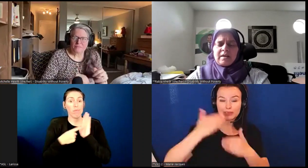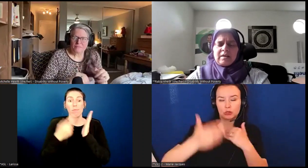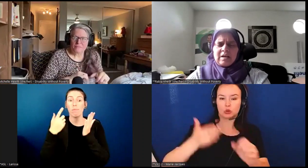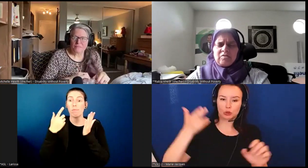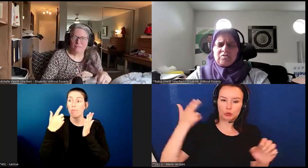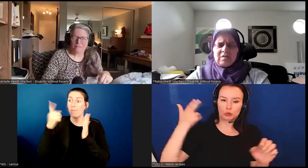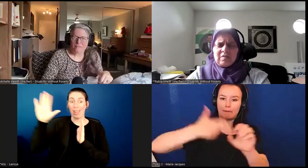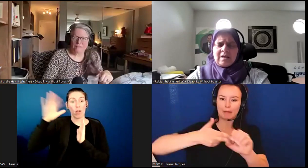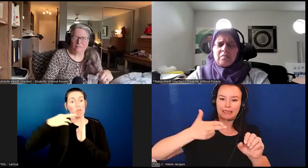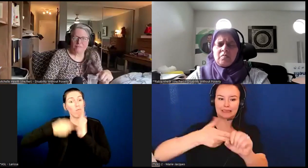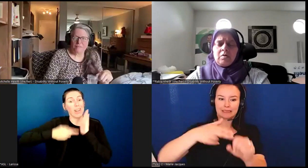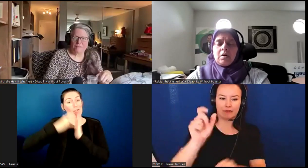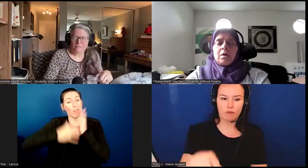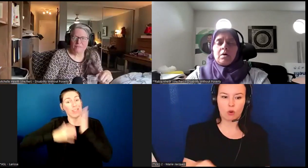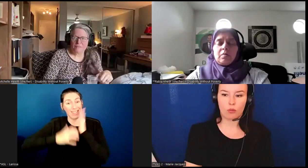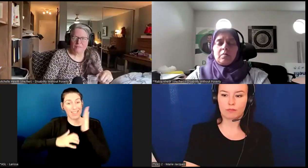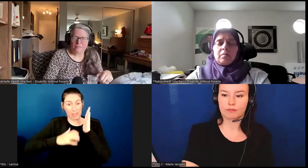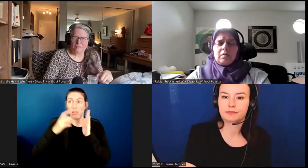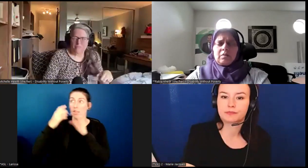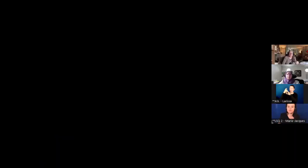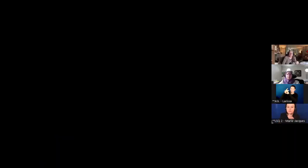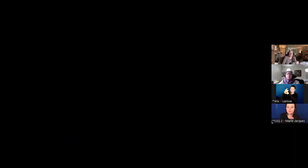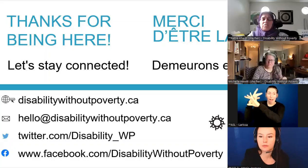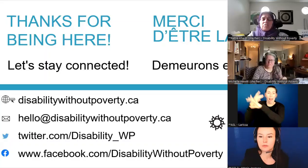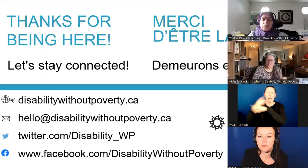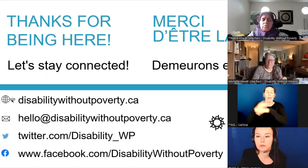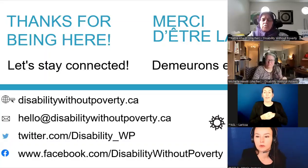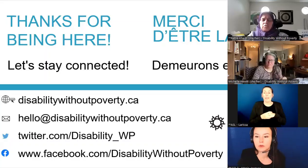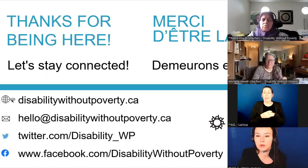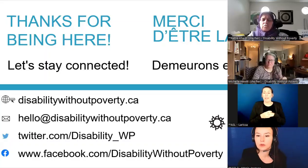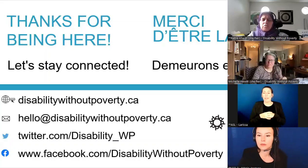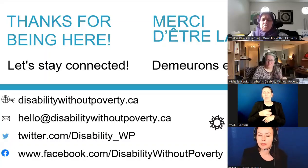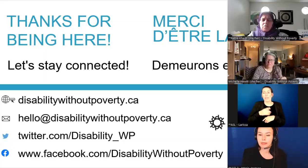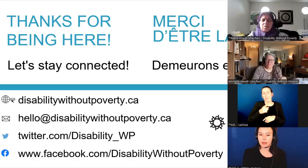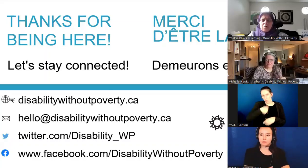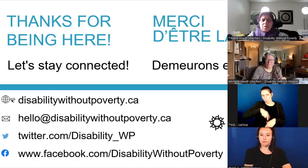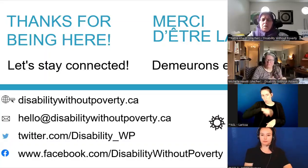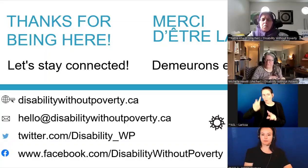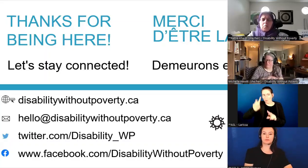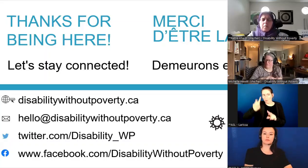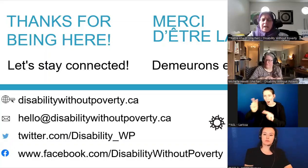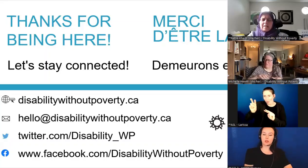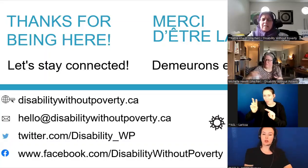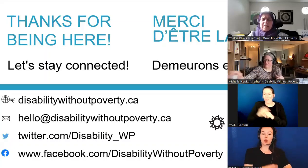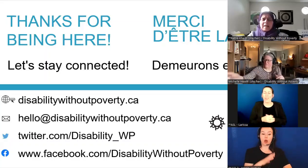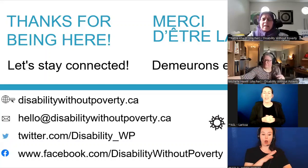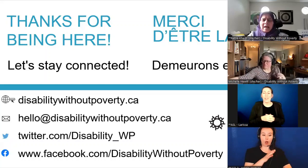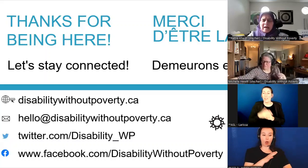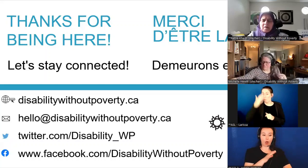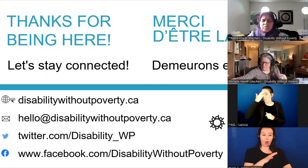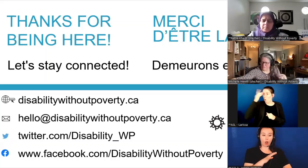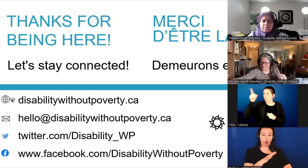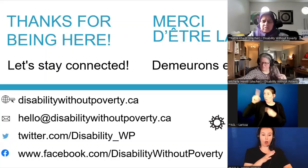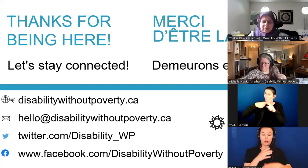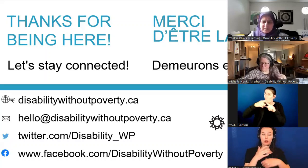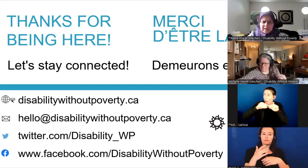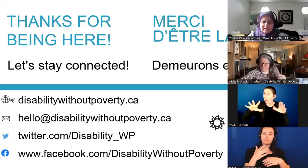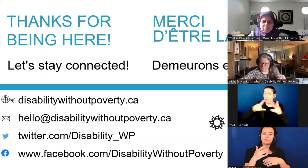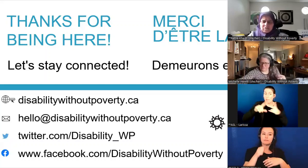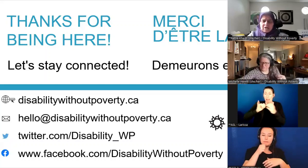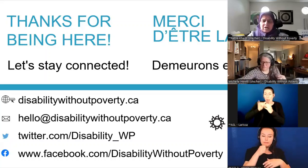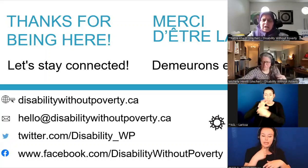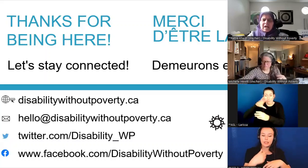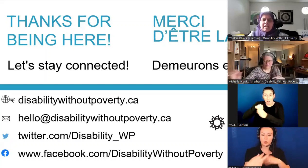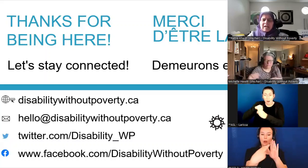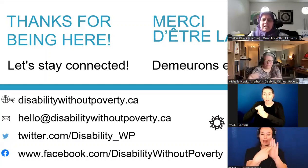draft regulations that you will need to tune to know when and how to